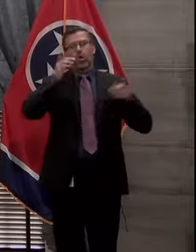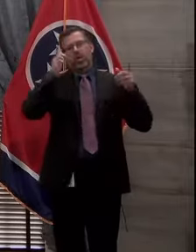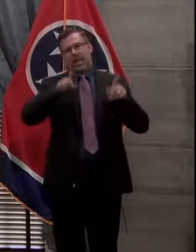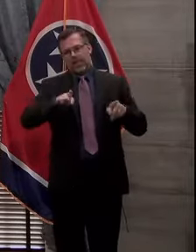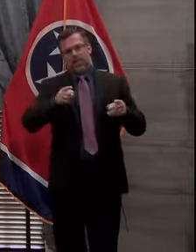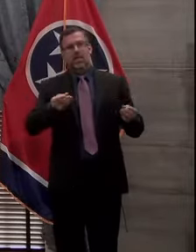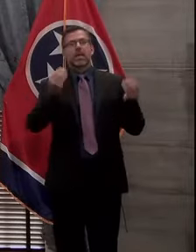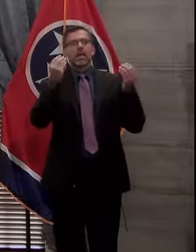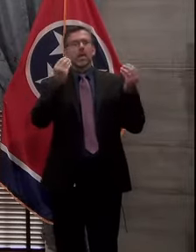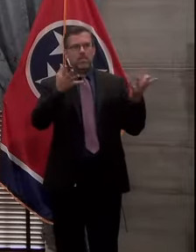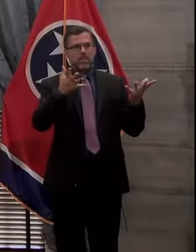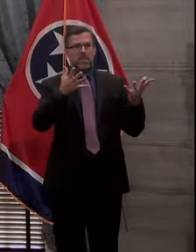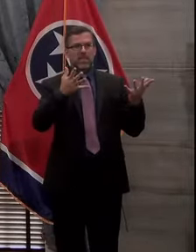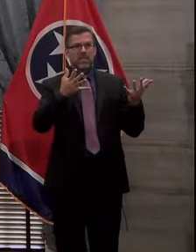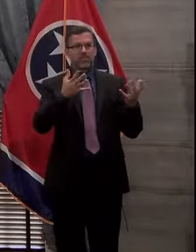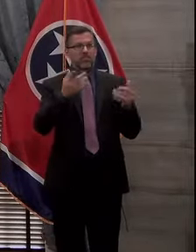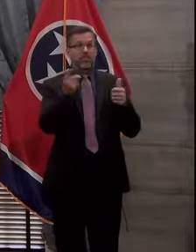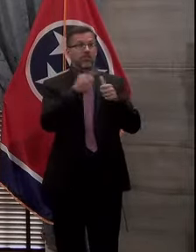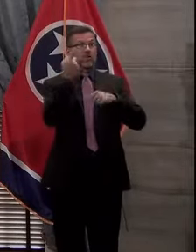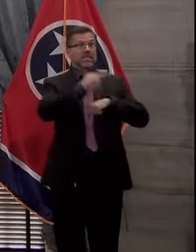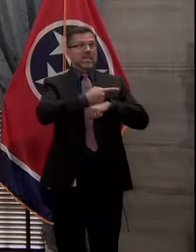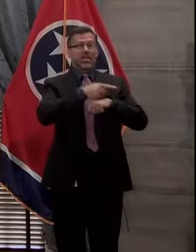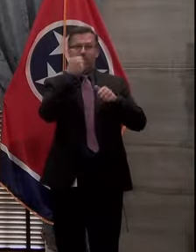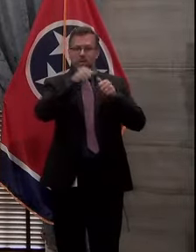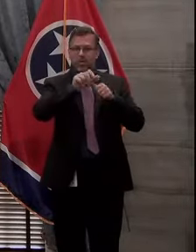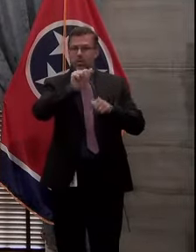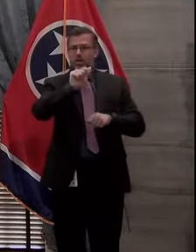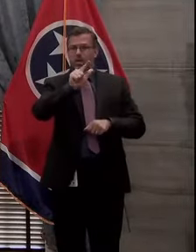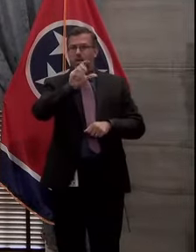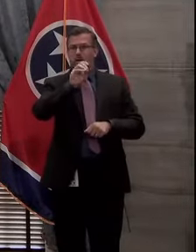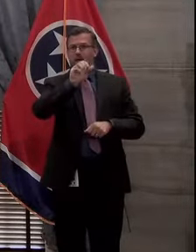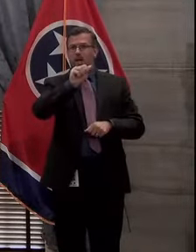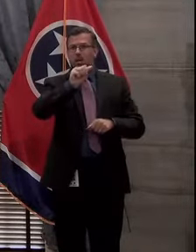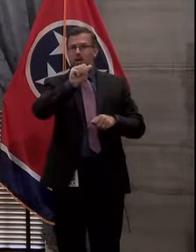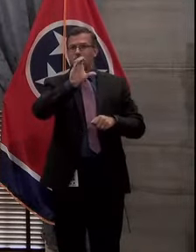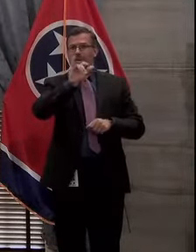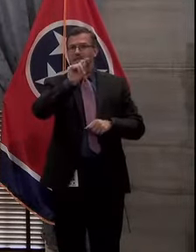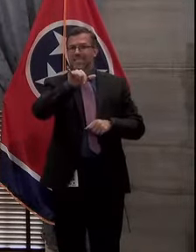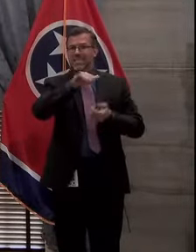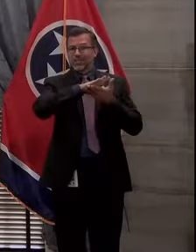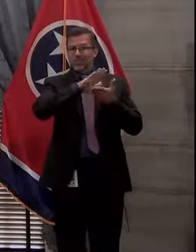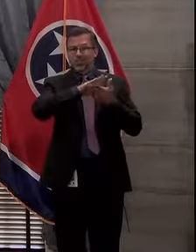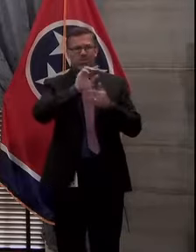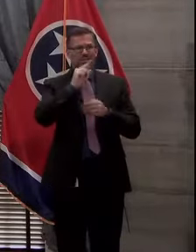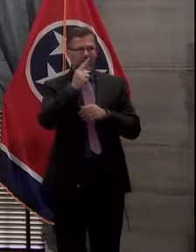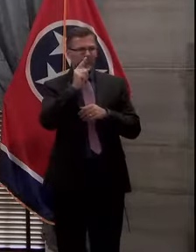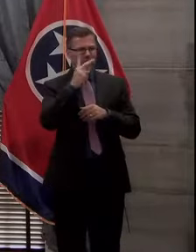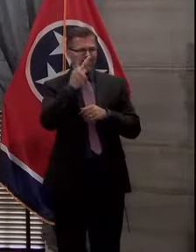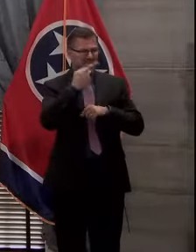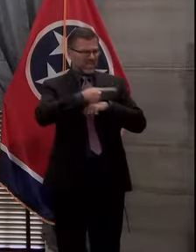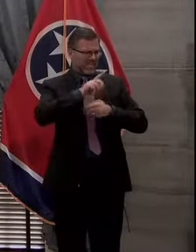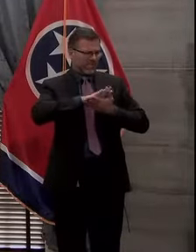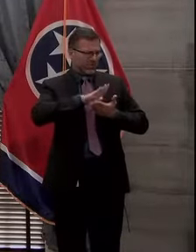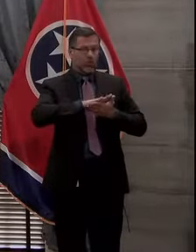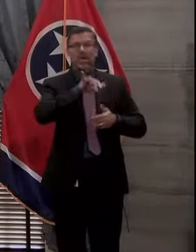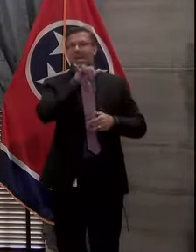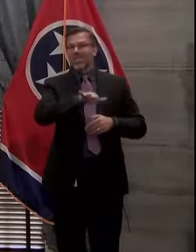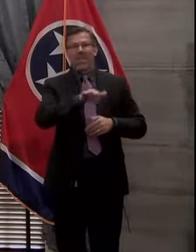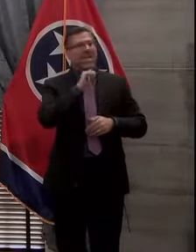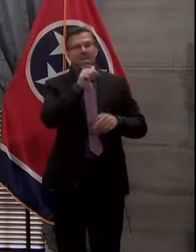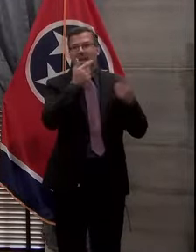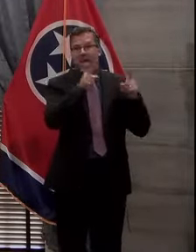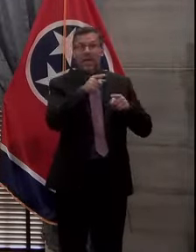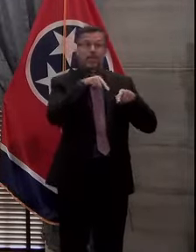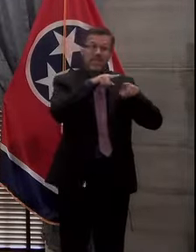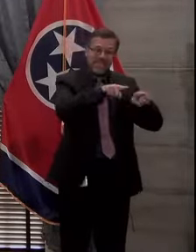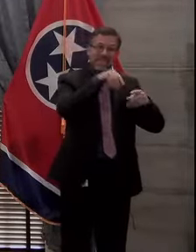so you'll remember the one from Alcoa City Schools, just the first or second day of school. Clearly that wasn't school transmission,